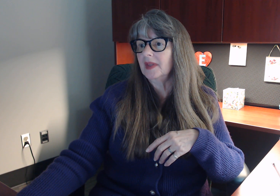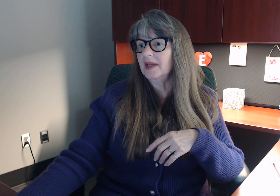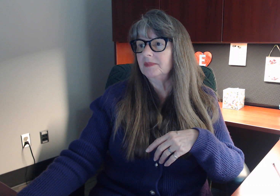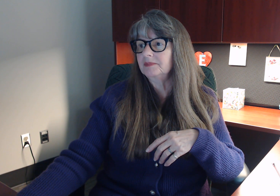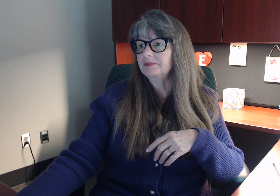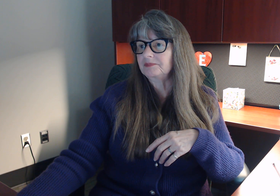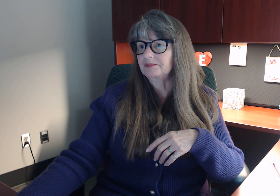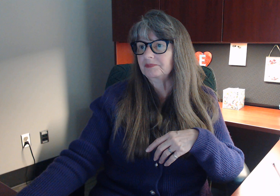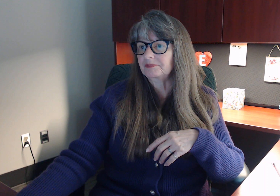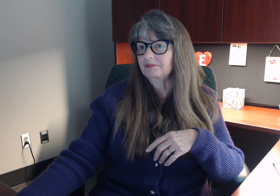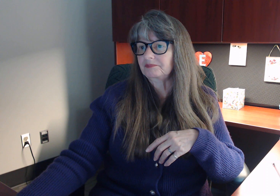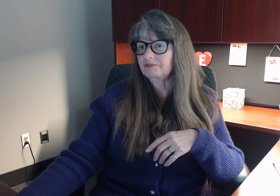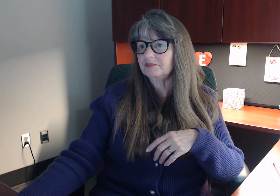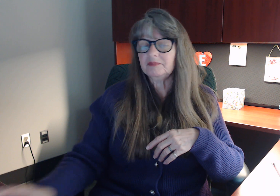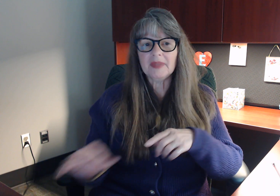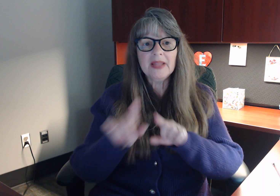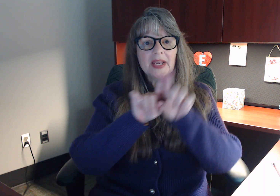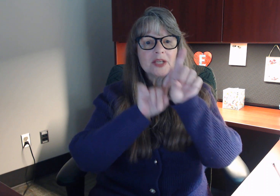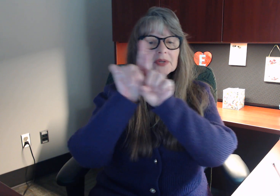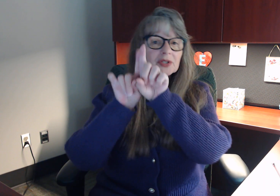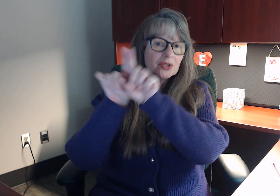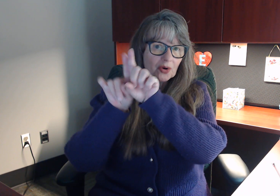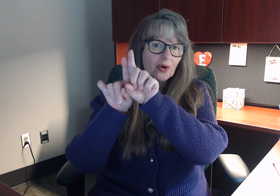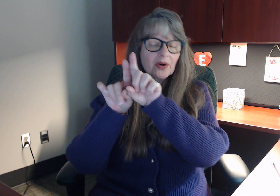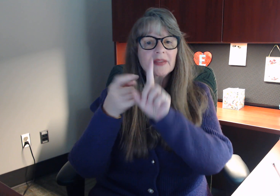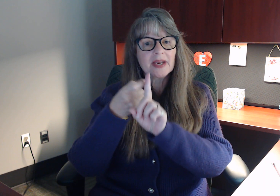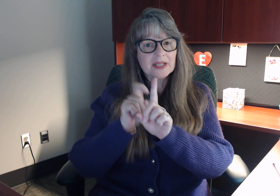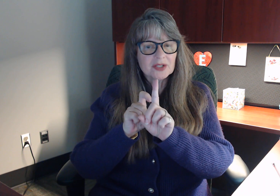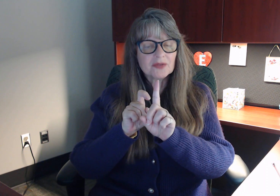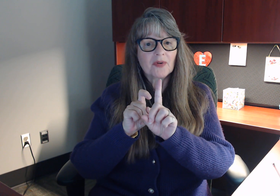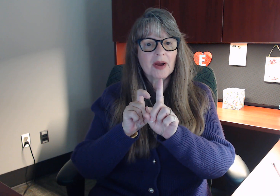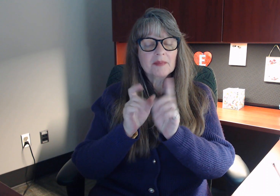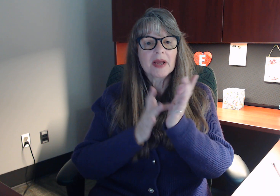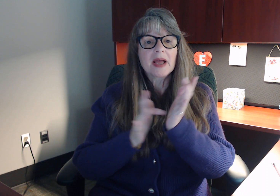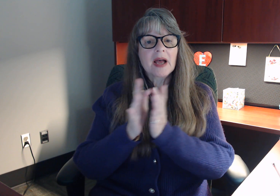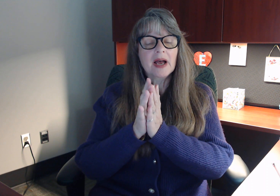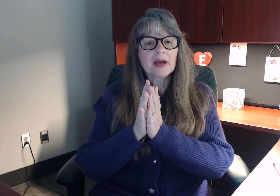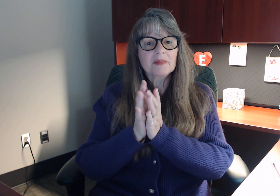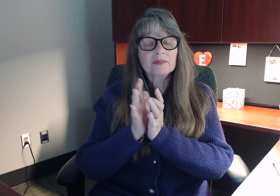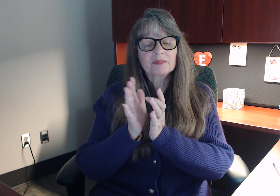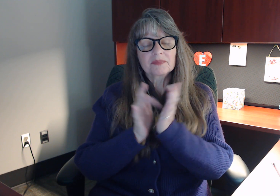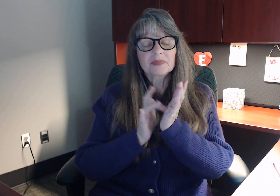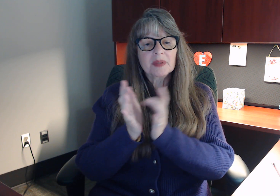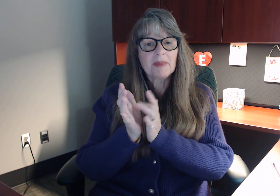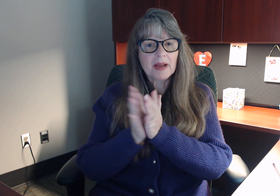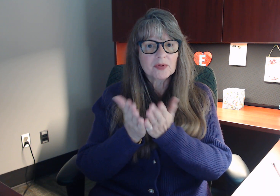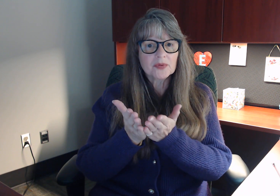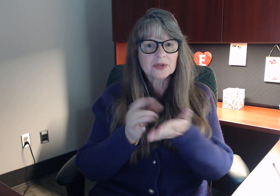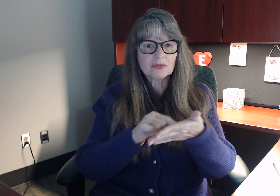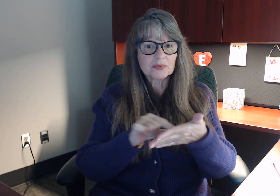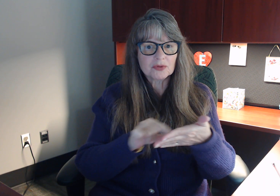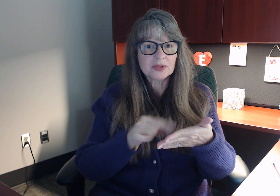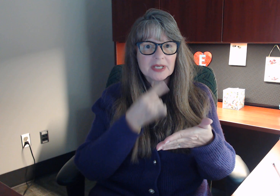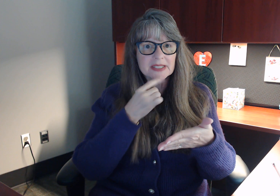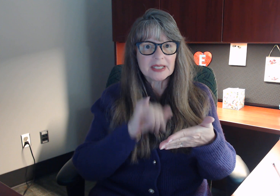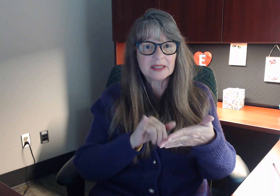Um, and the next one is a star, and that is from the Bible. The scripture says that there